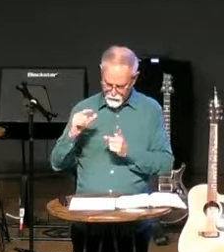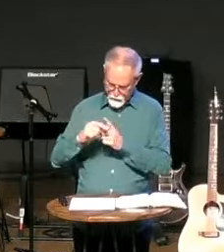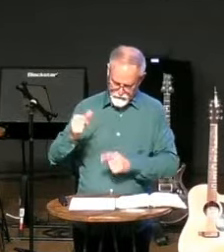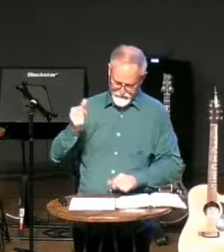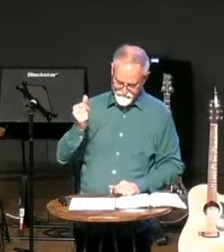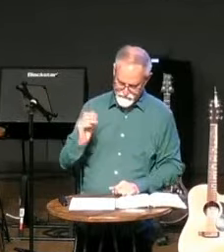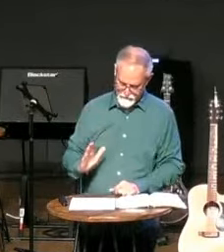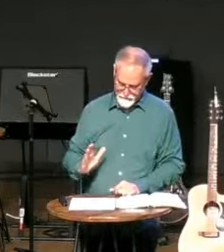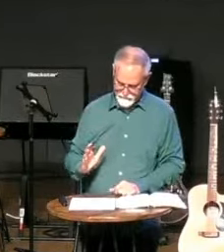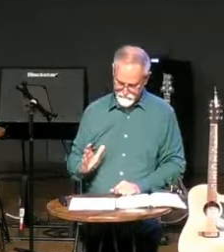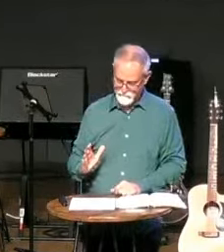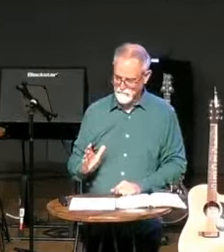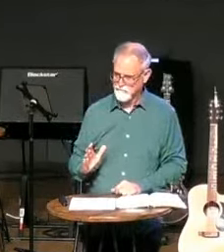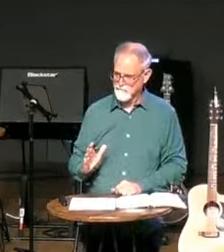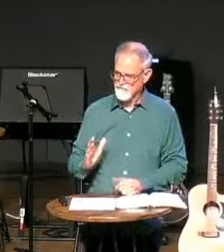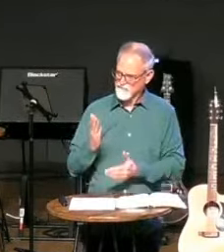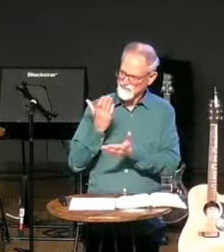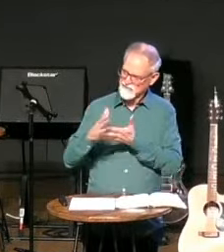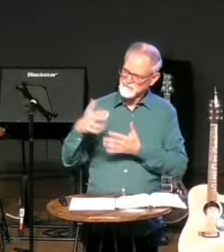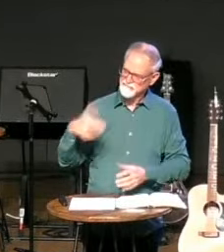You have broken the commandments.